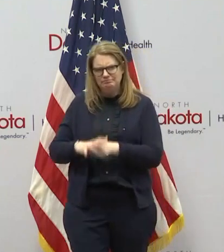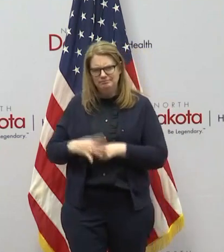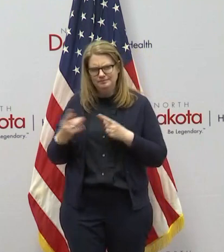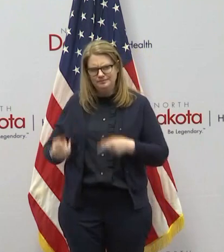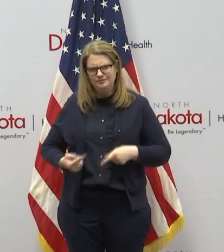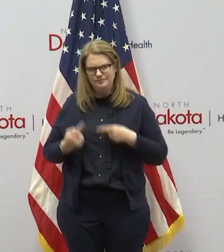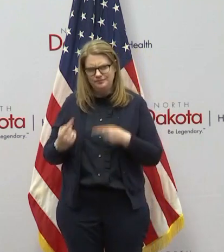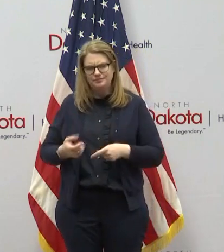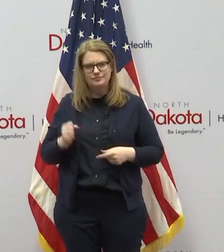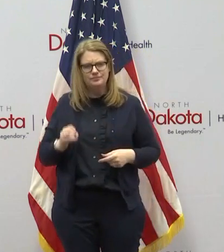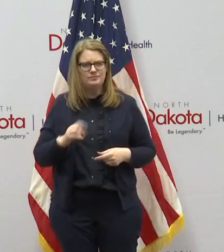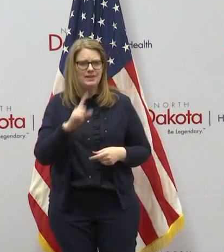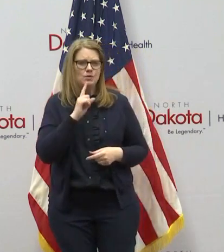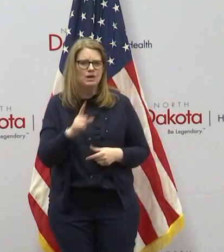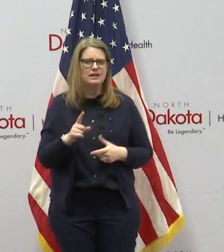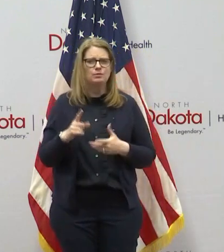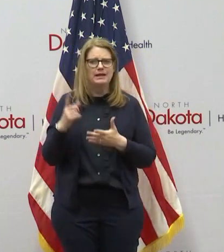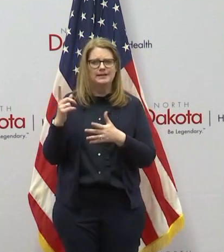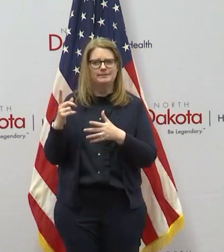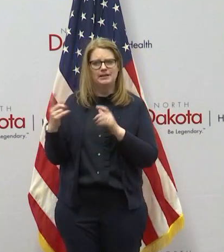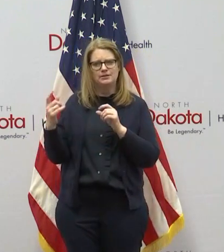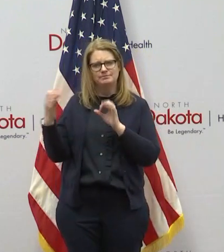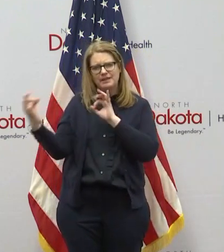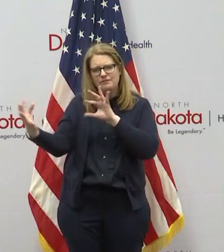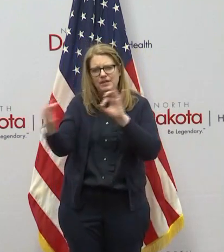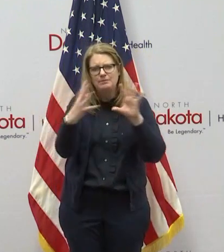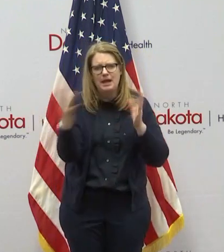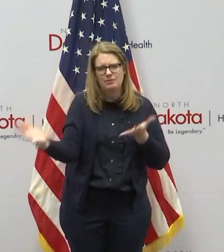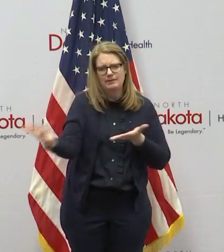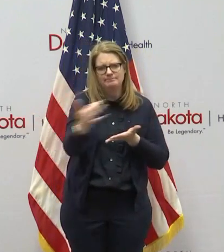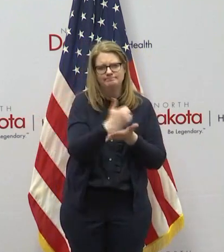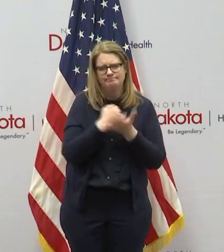evolves around teachers, and so that was a key piece of input.